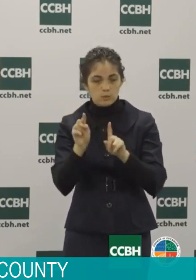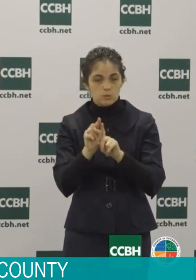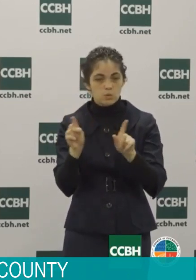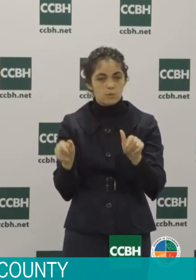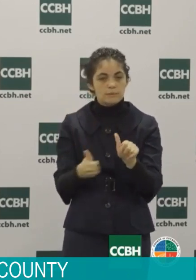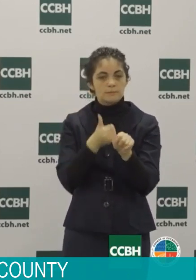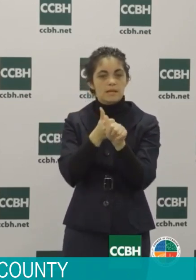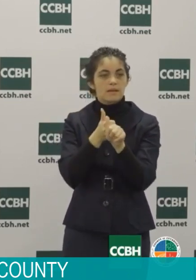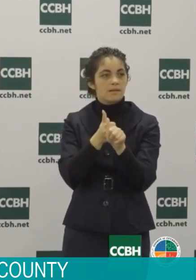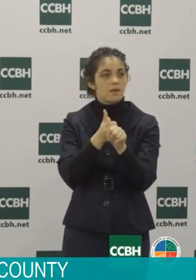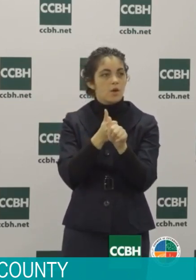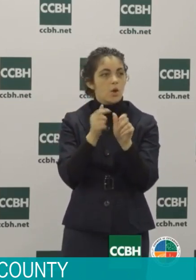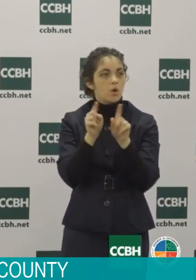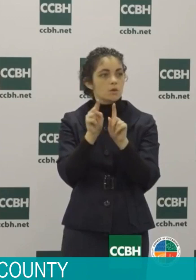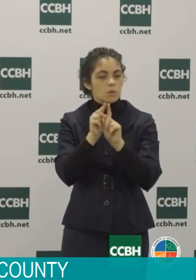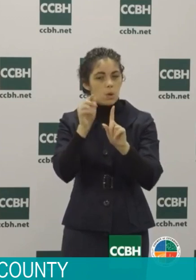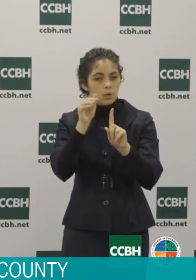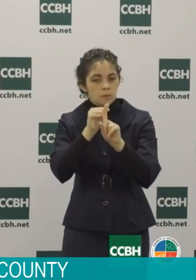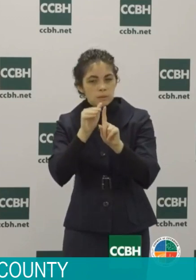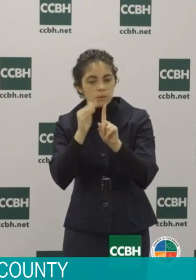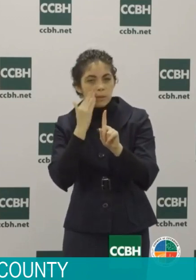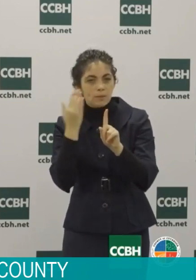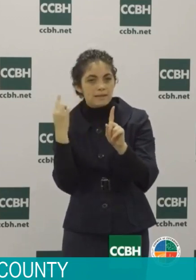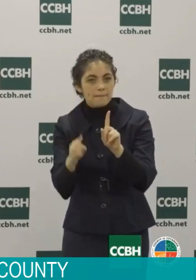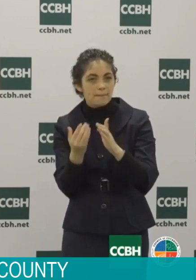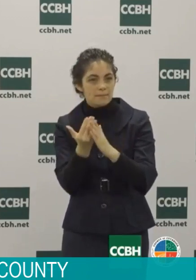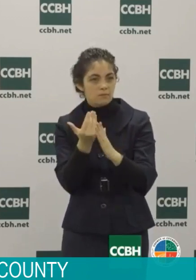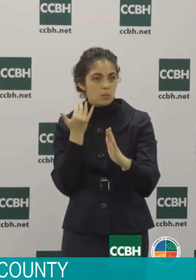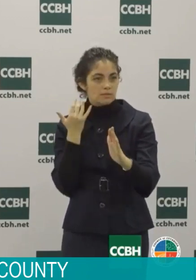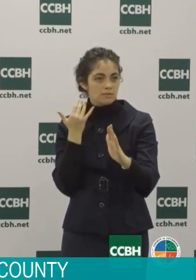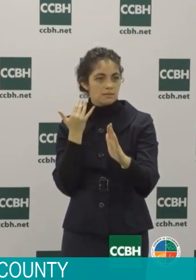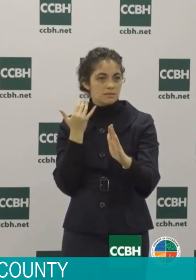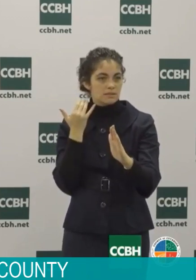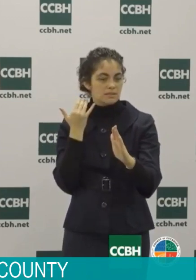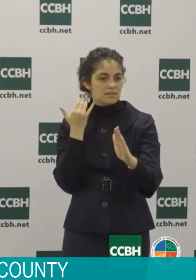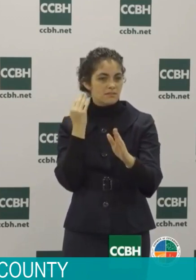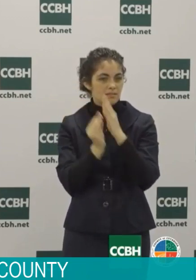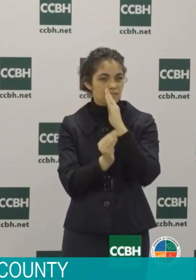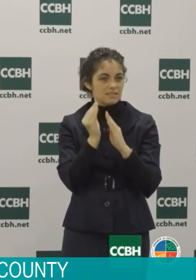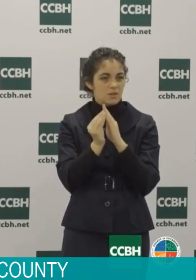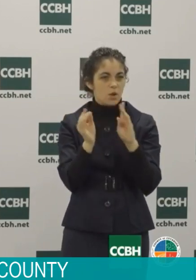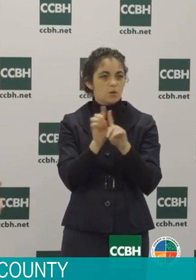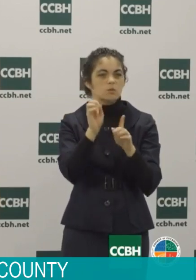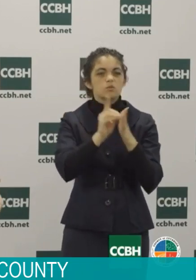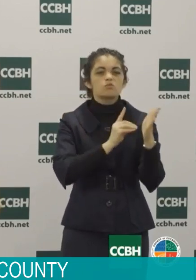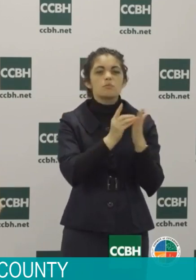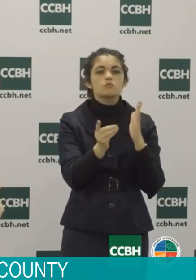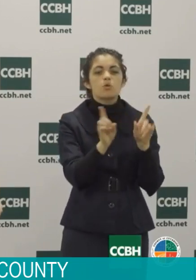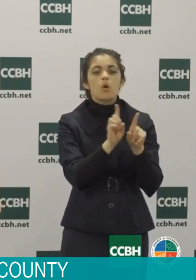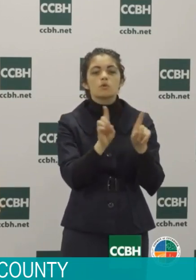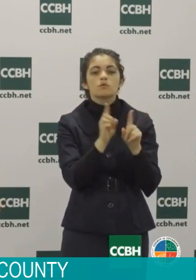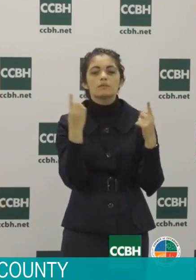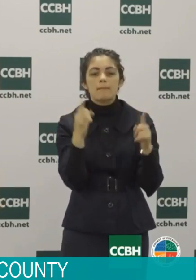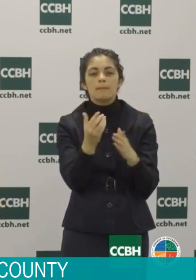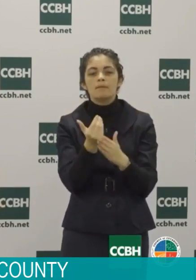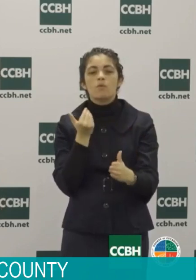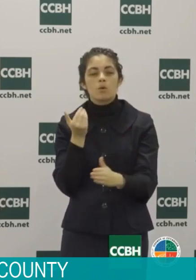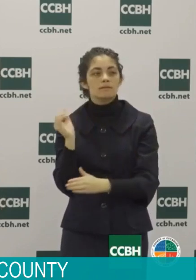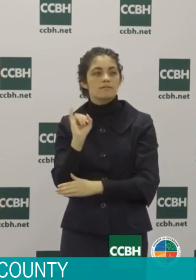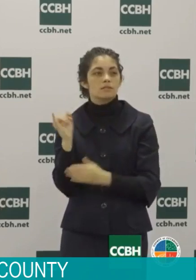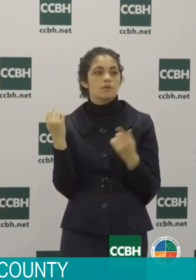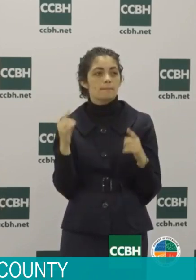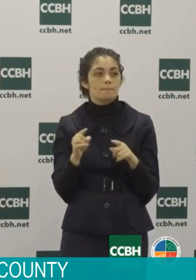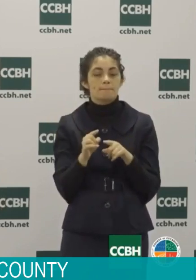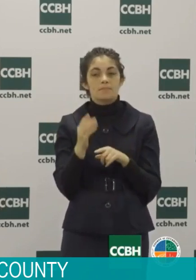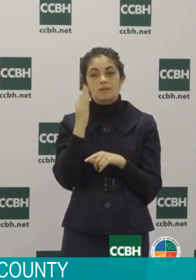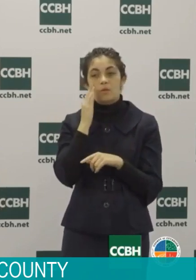to continue to address the inequities that existed in our community due to race and racism prior to this pandemic.